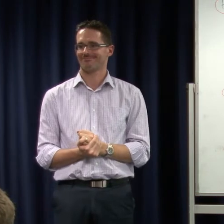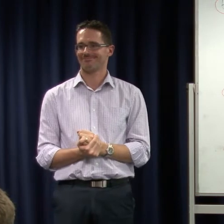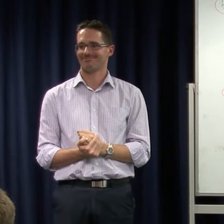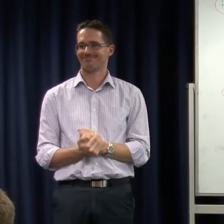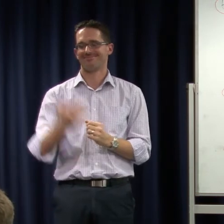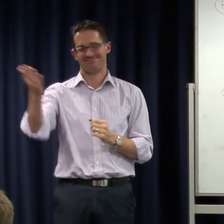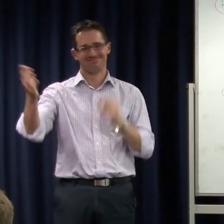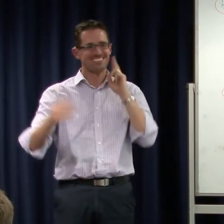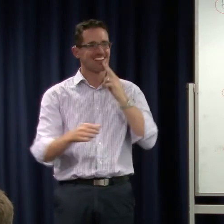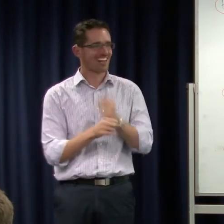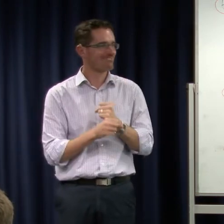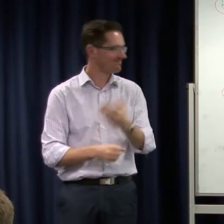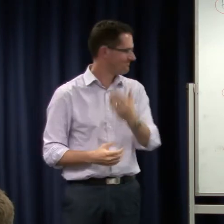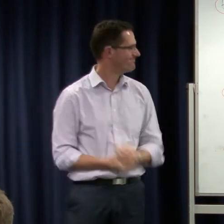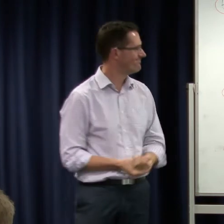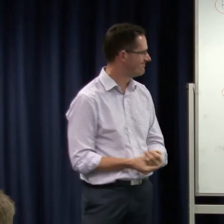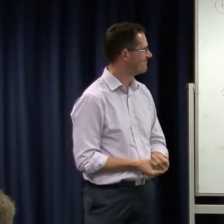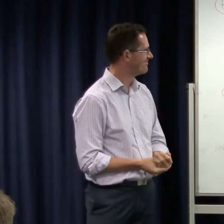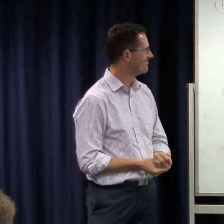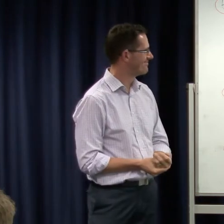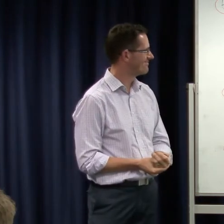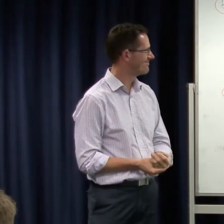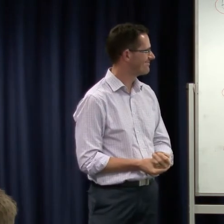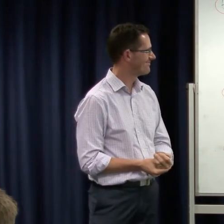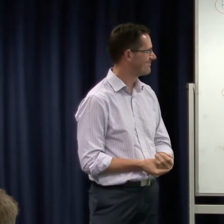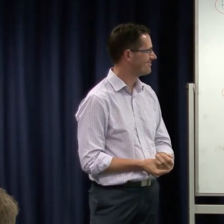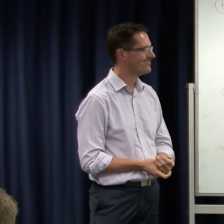be? A deaf club. There you go. There's the answer.